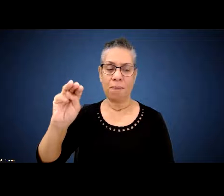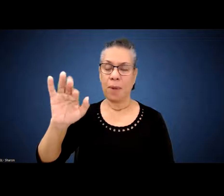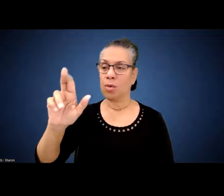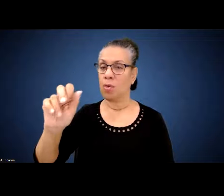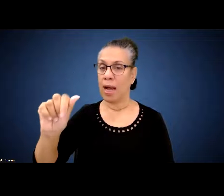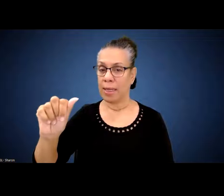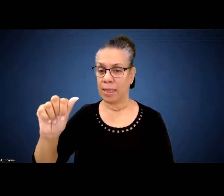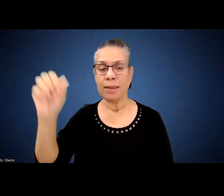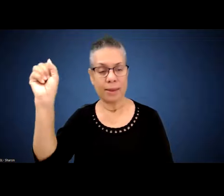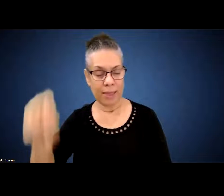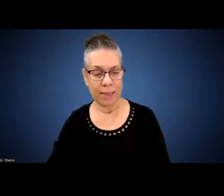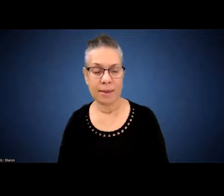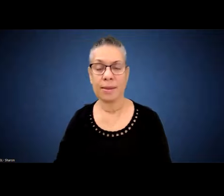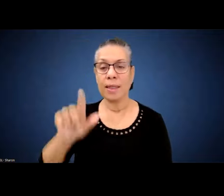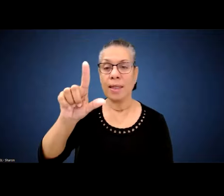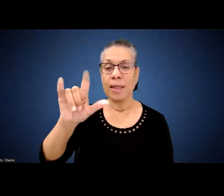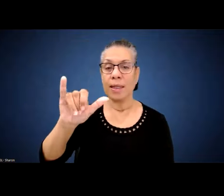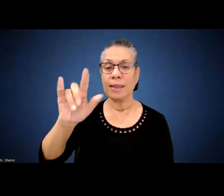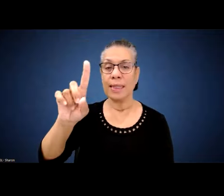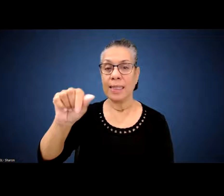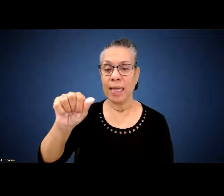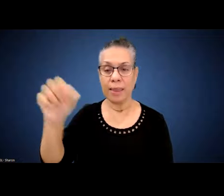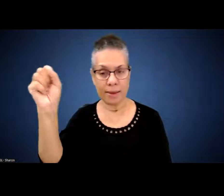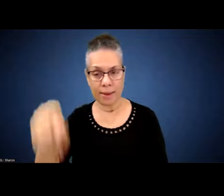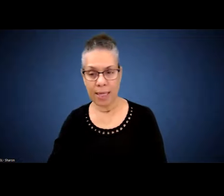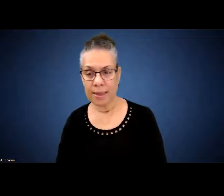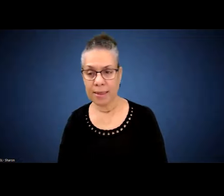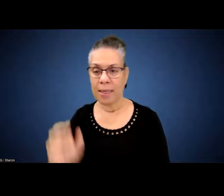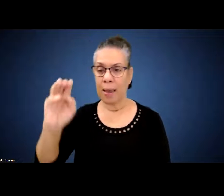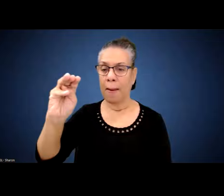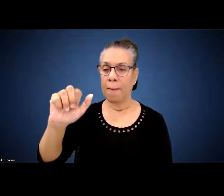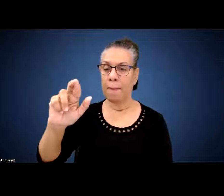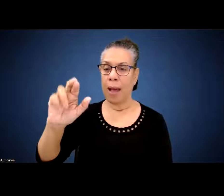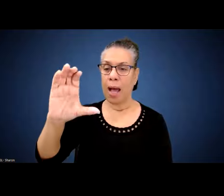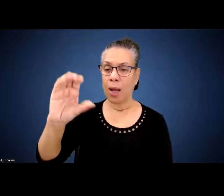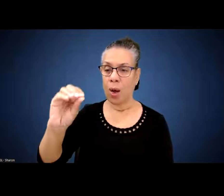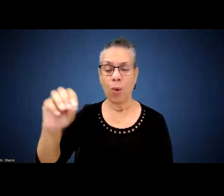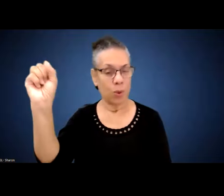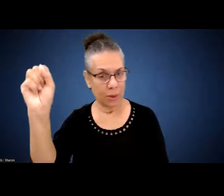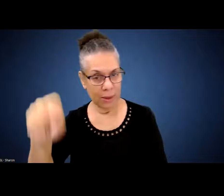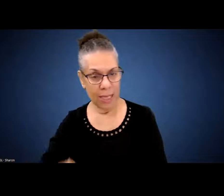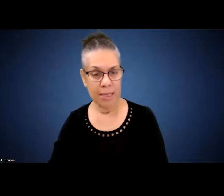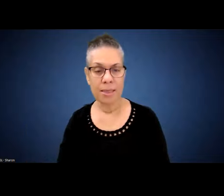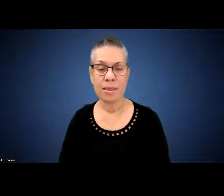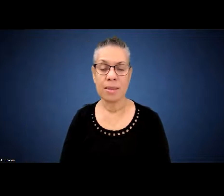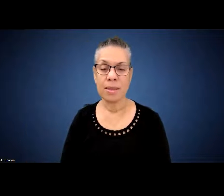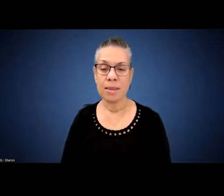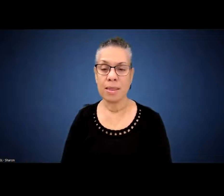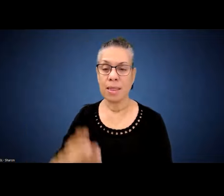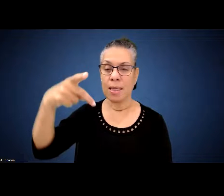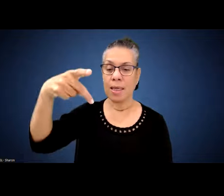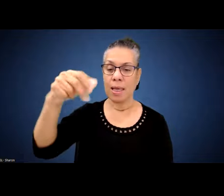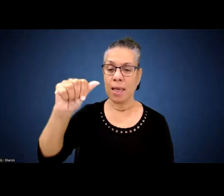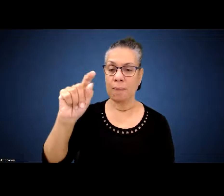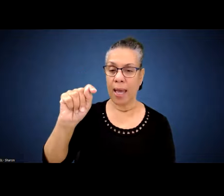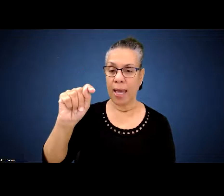Yes. Thank you, Lydia. Marcos Luna. Yes. Thank you. Pat Spence.